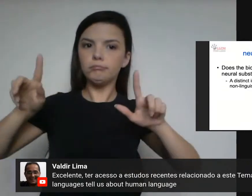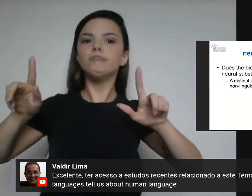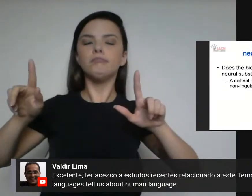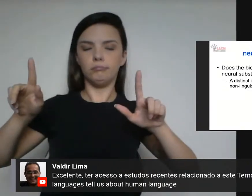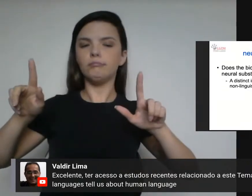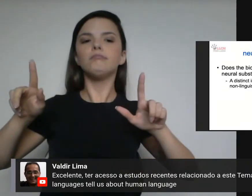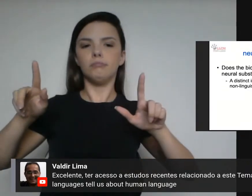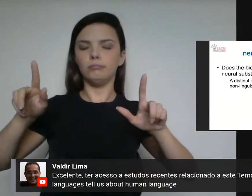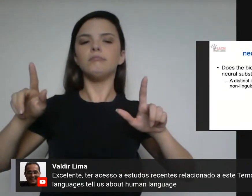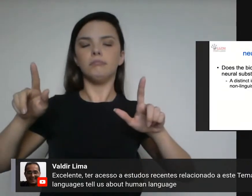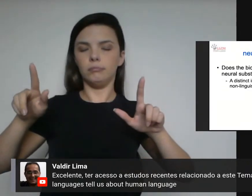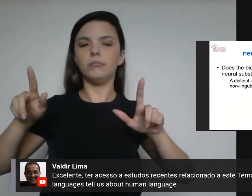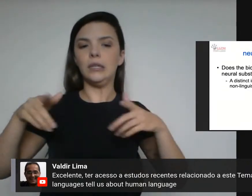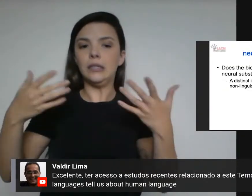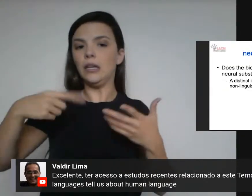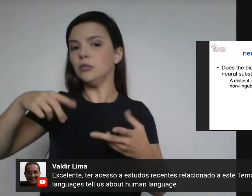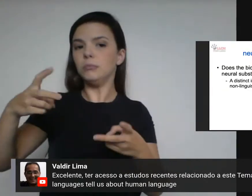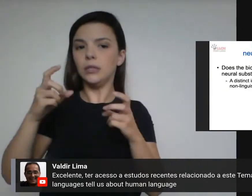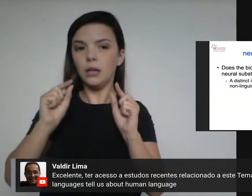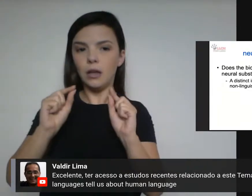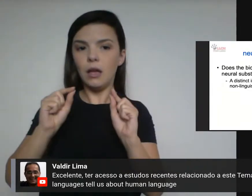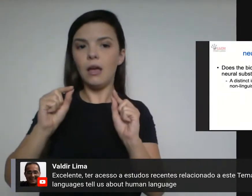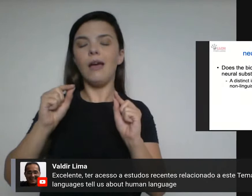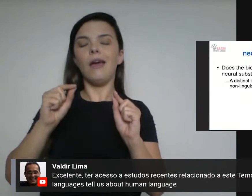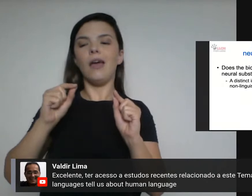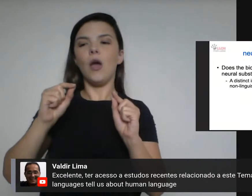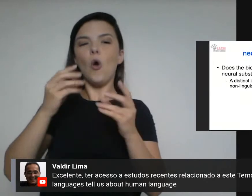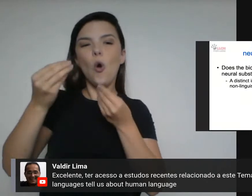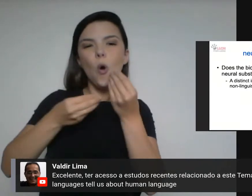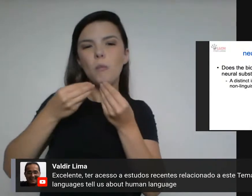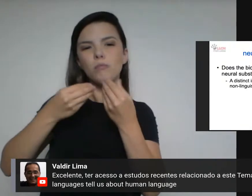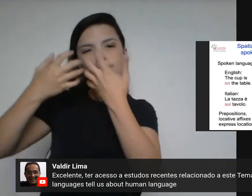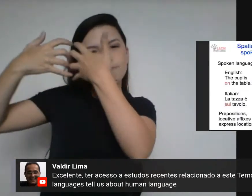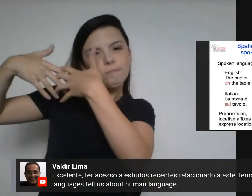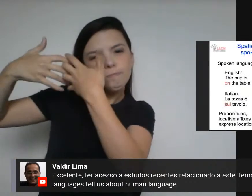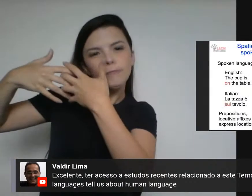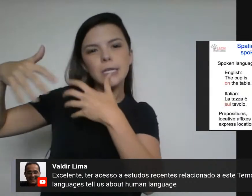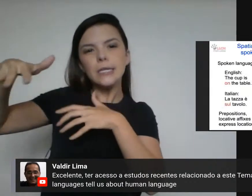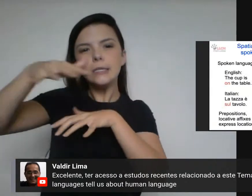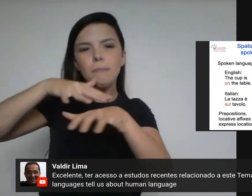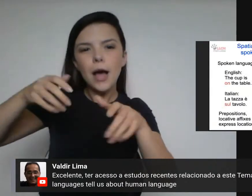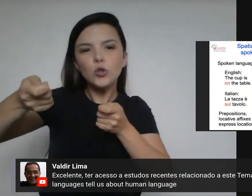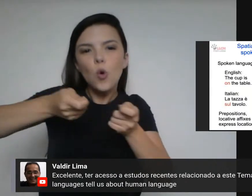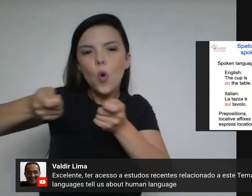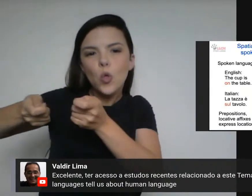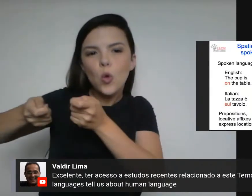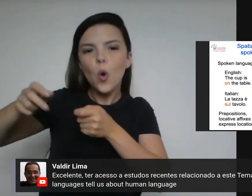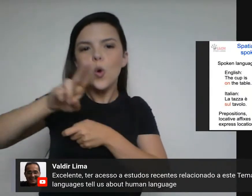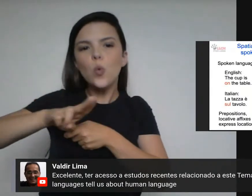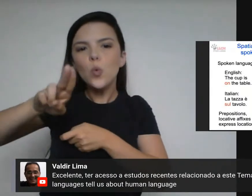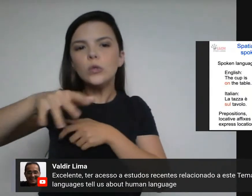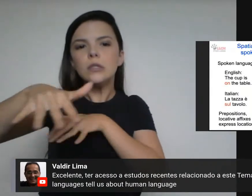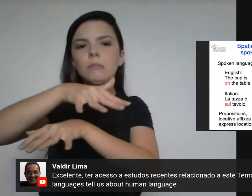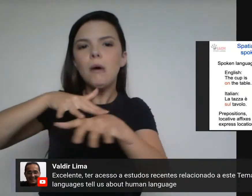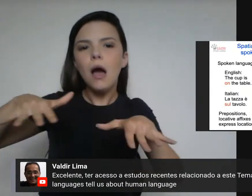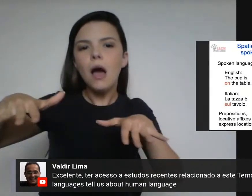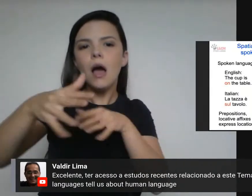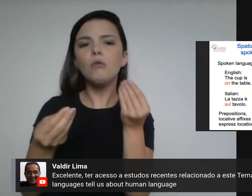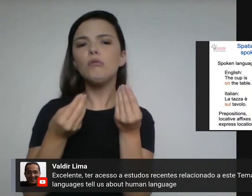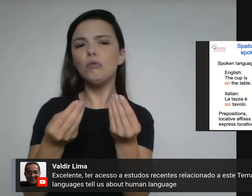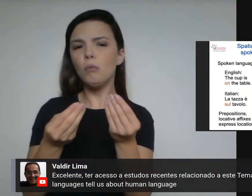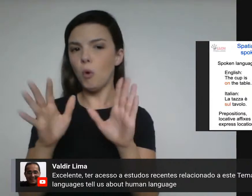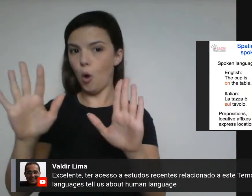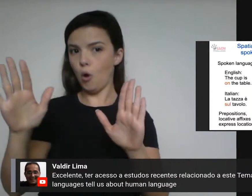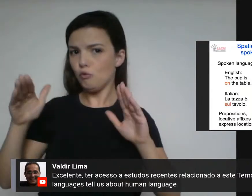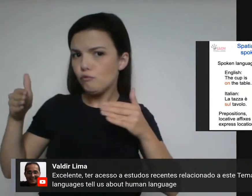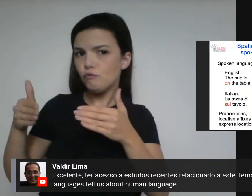between language and spatial cognition. So here's what I mean by this. So if you look at spoken languages, the